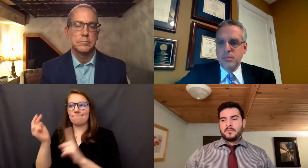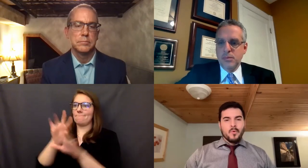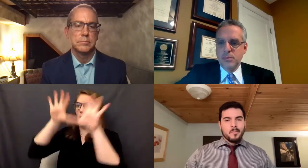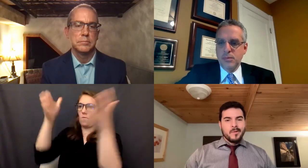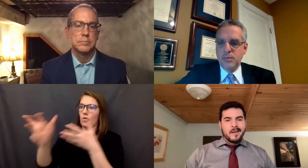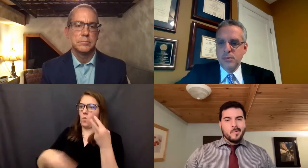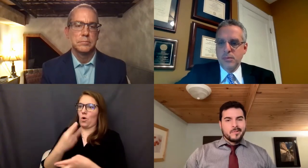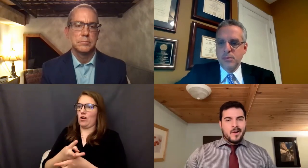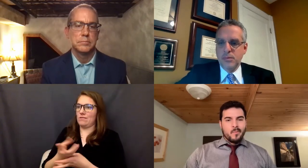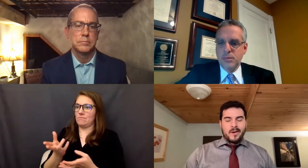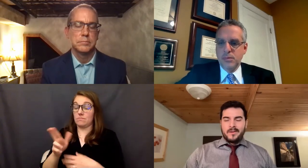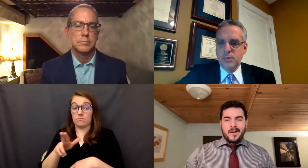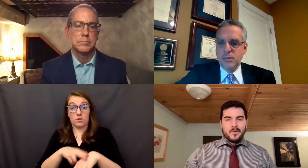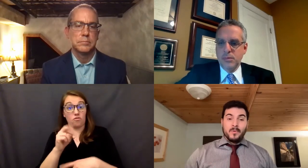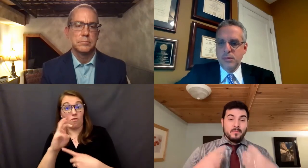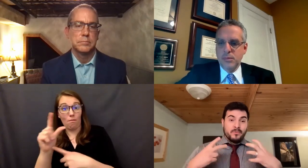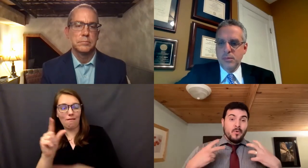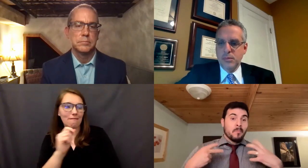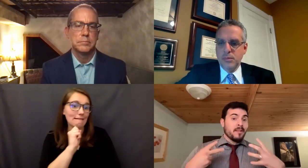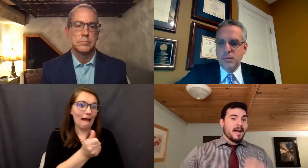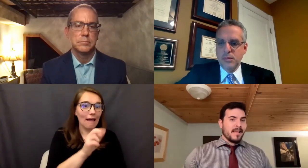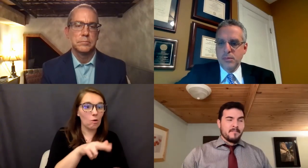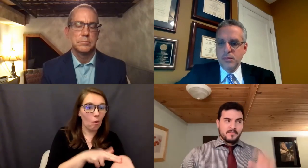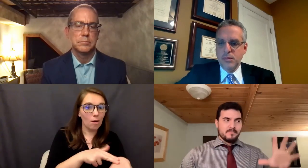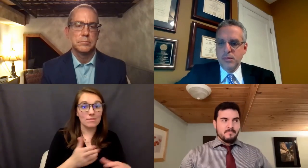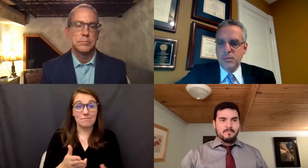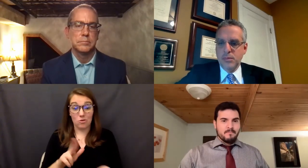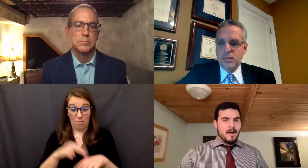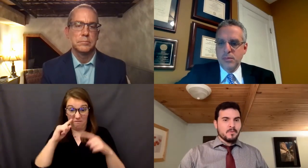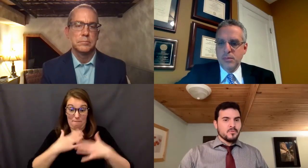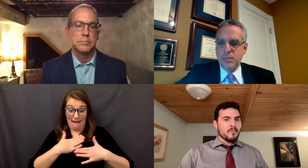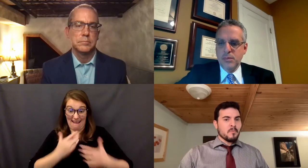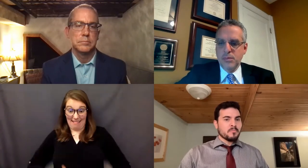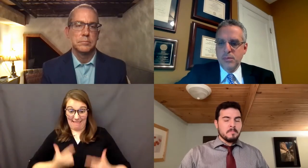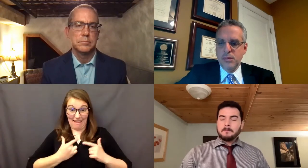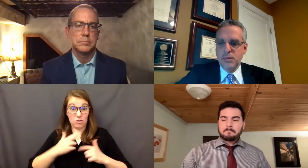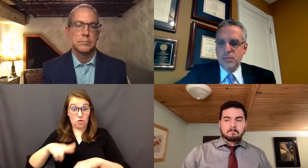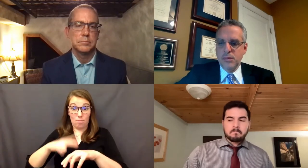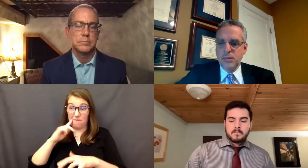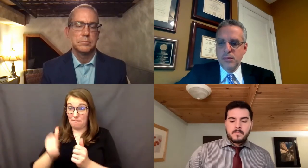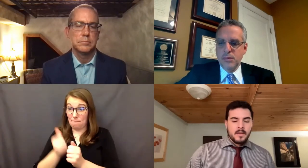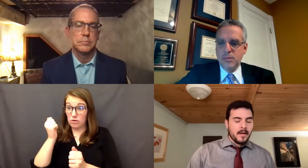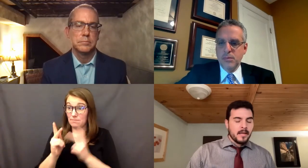about what's normal and what's not normal. What's normal in my life is not what's normal for most people.